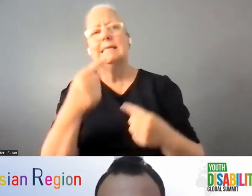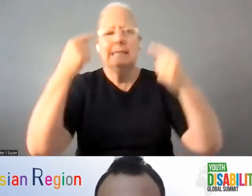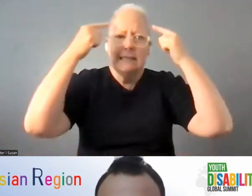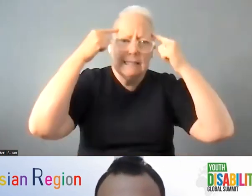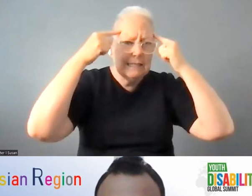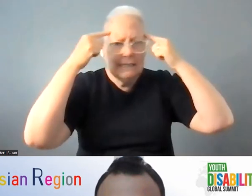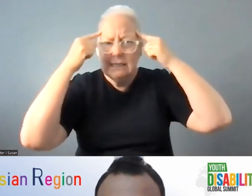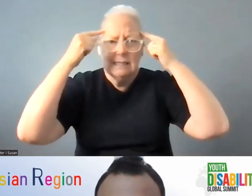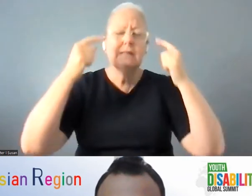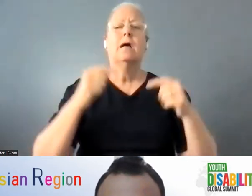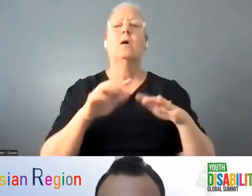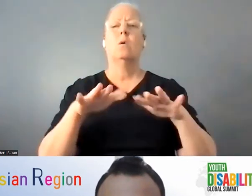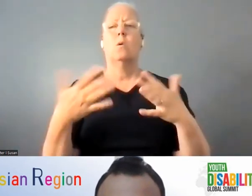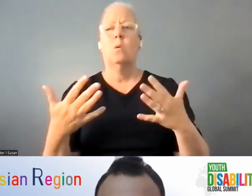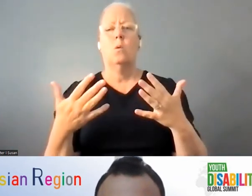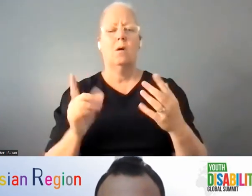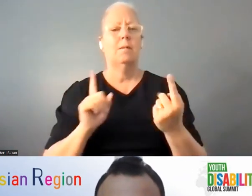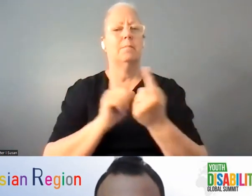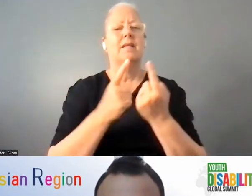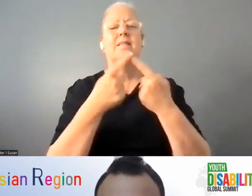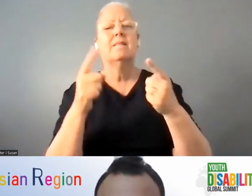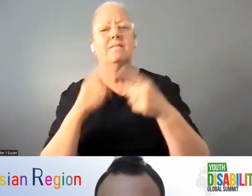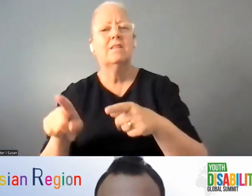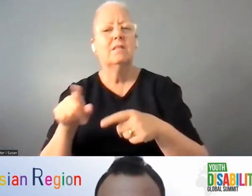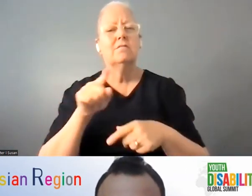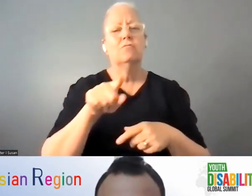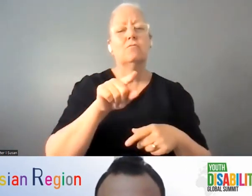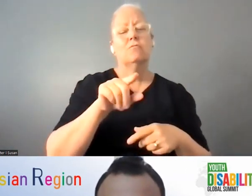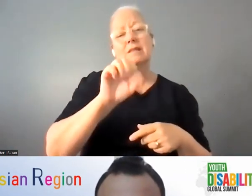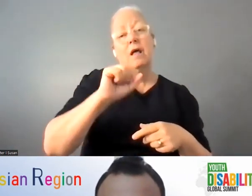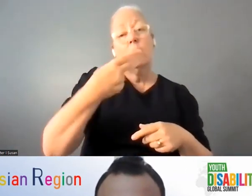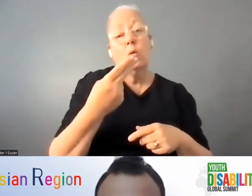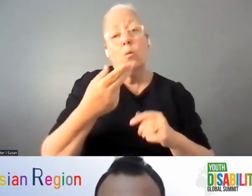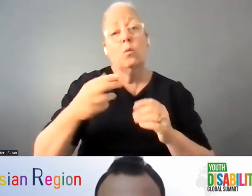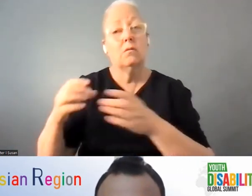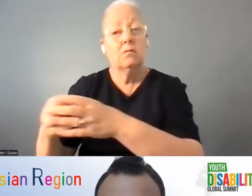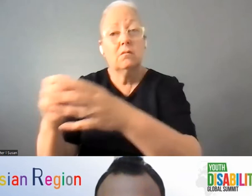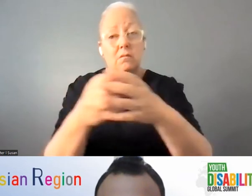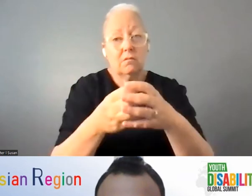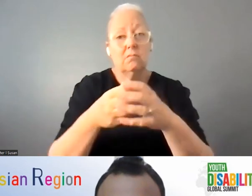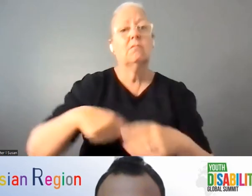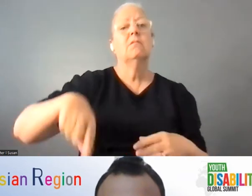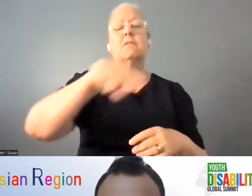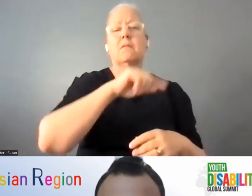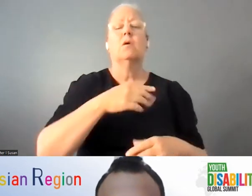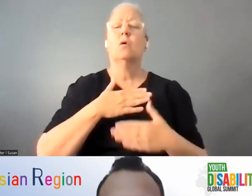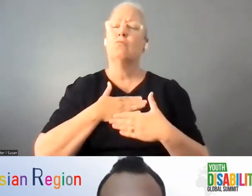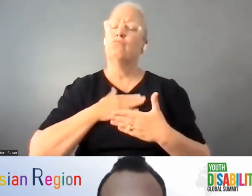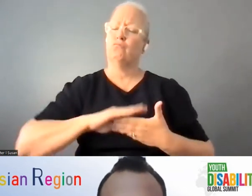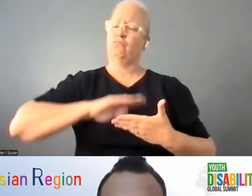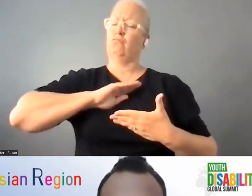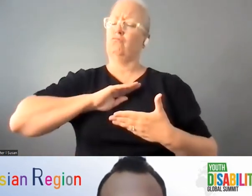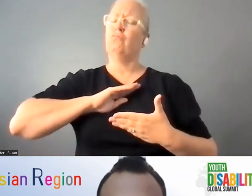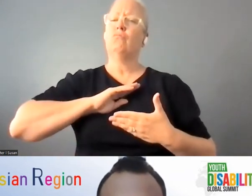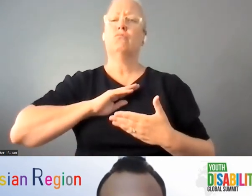different stakeholders, and giving them the confidence that they too can give back to society. Giving back